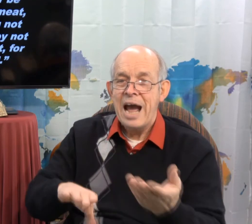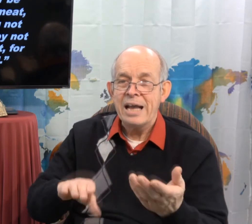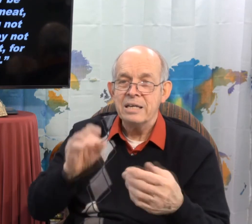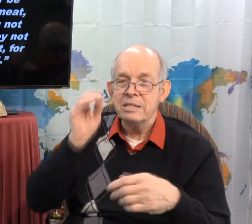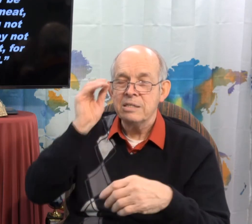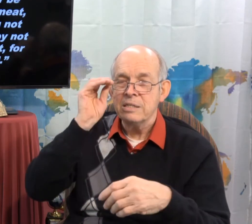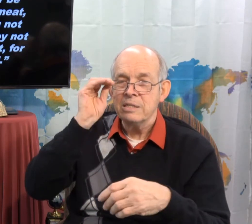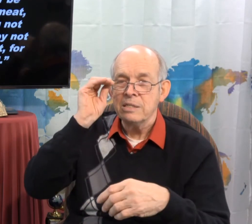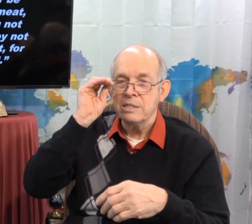died.